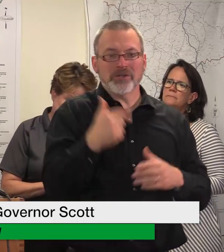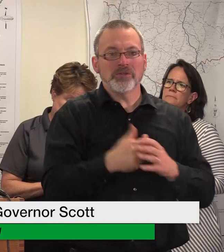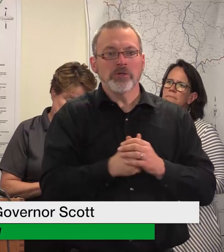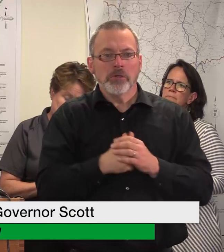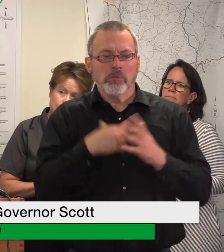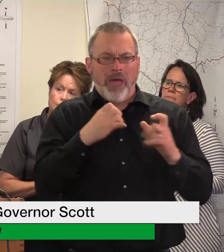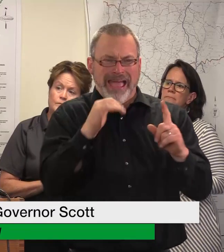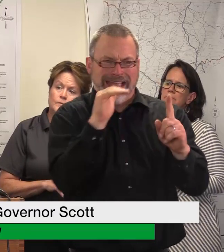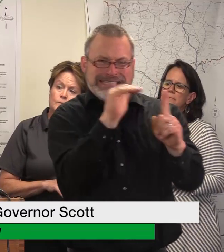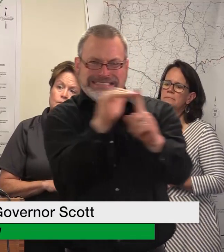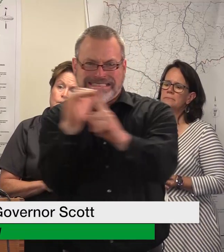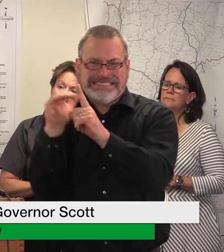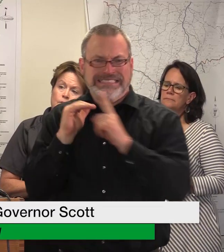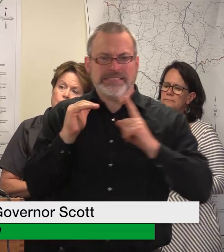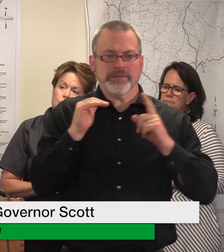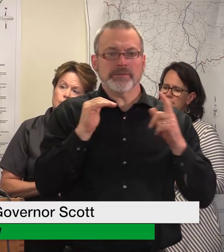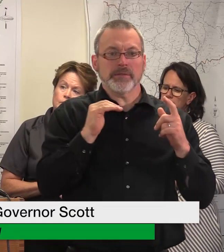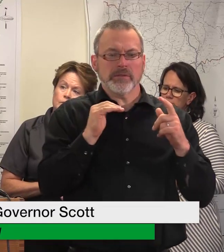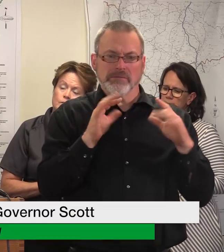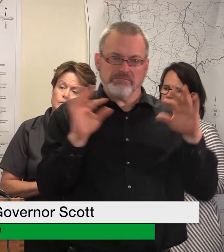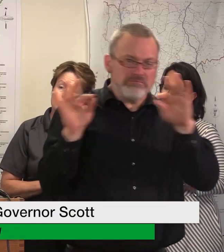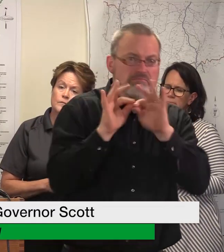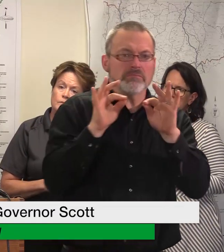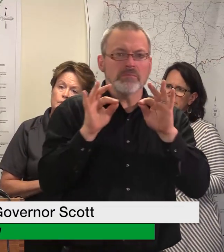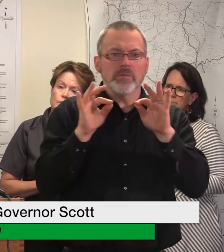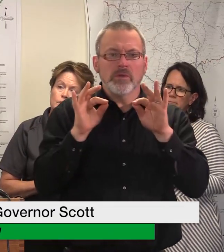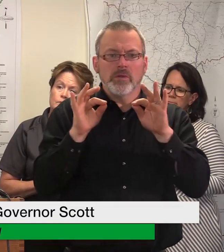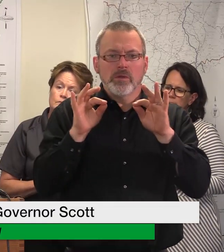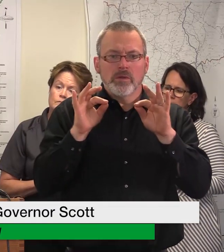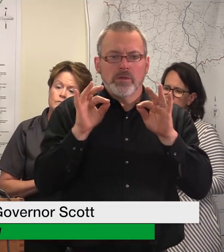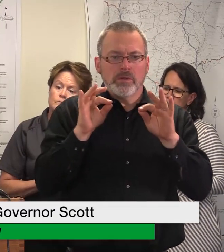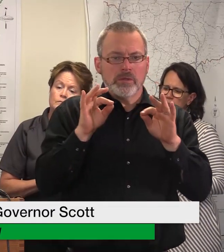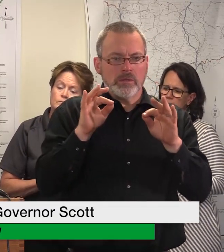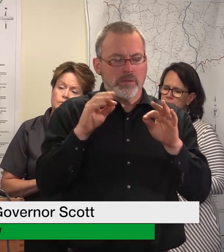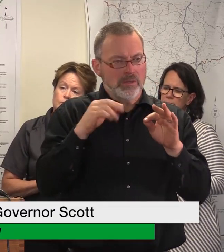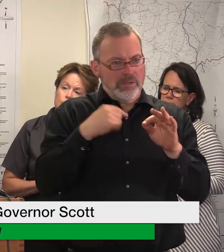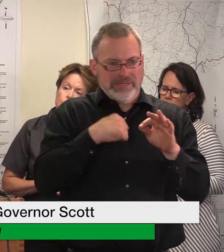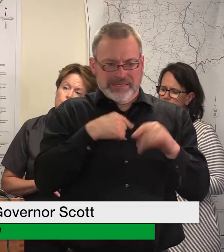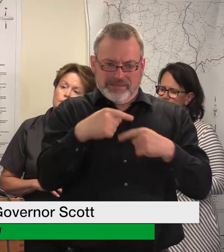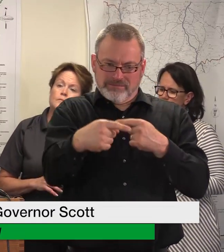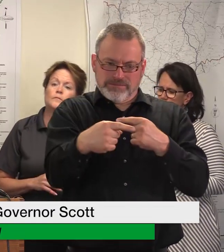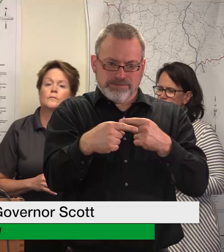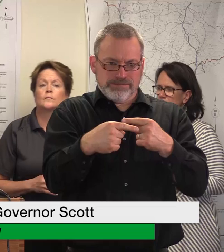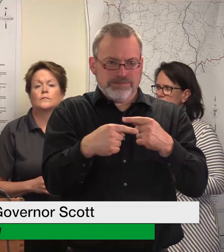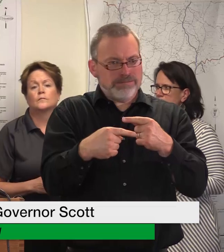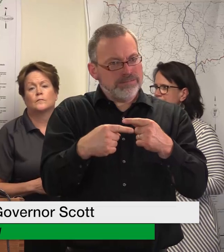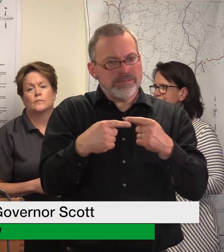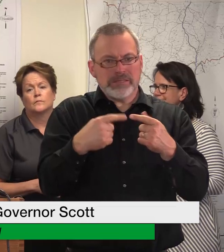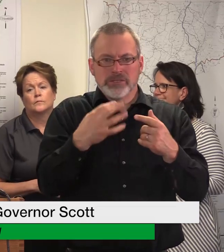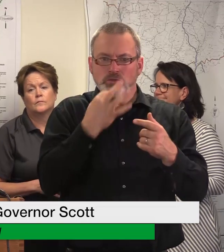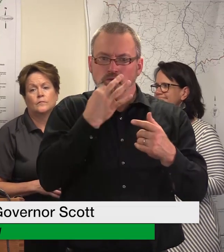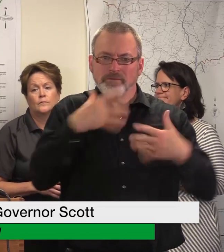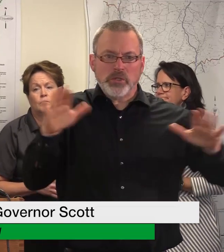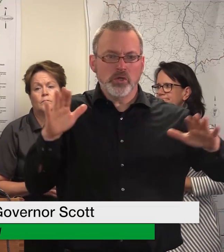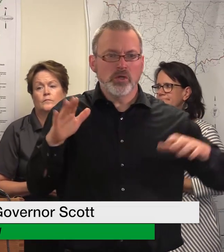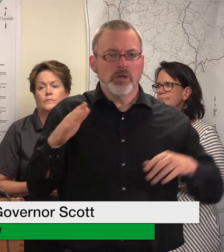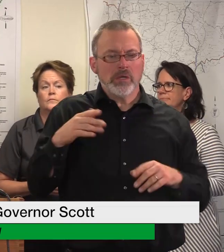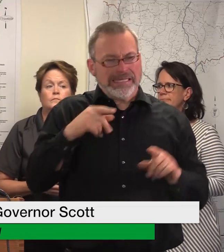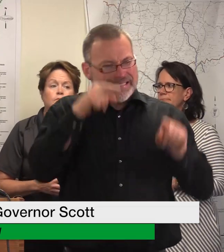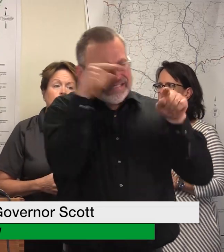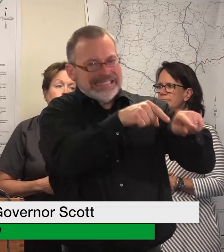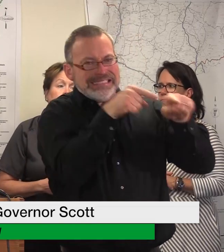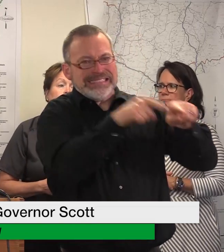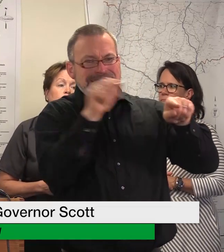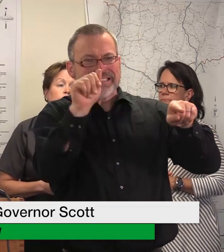we only have a short time left to make sure that Addison County reports any damage to